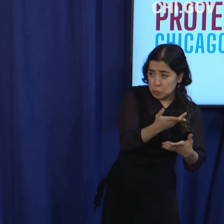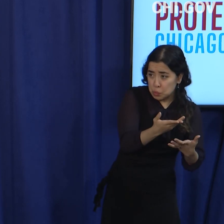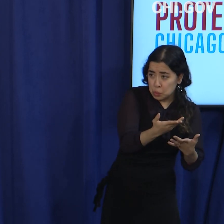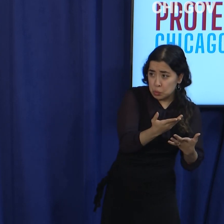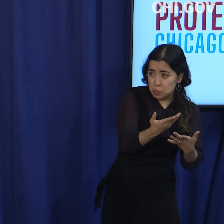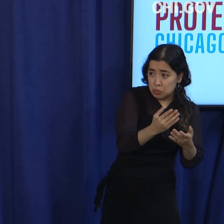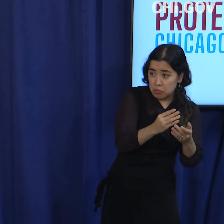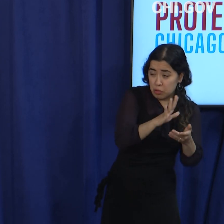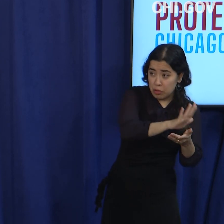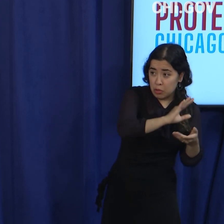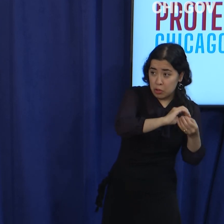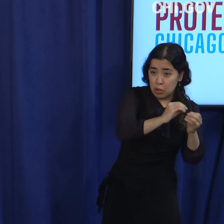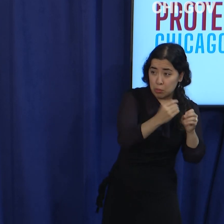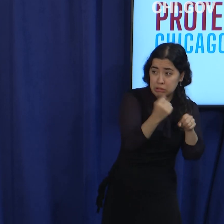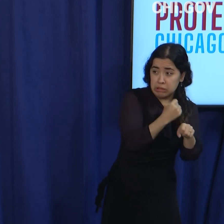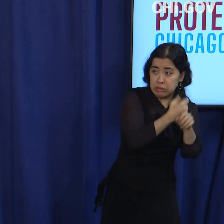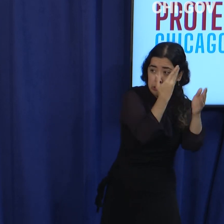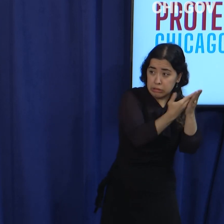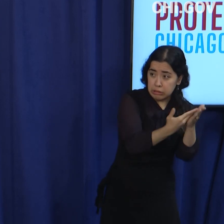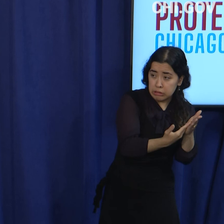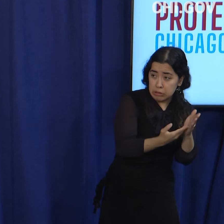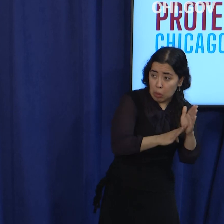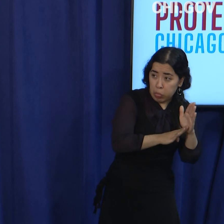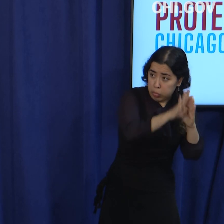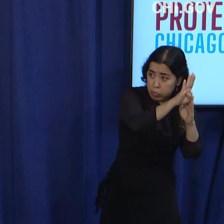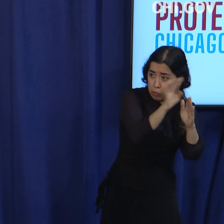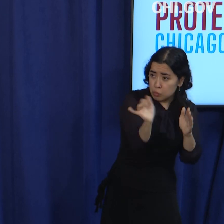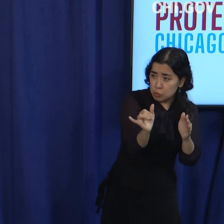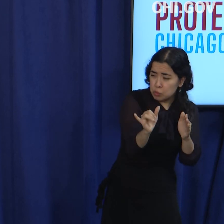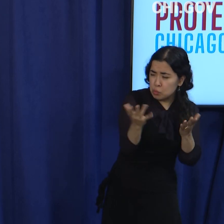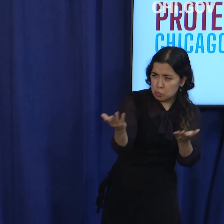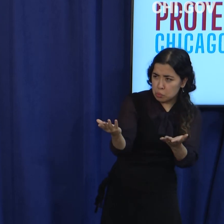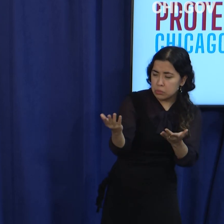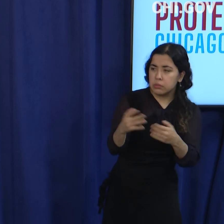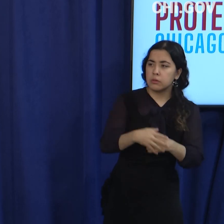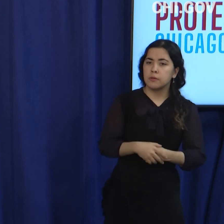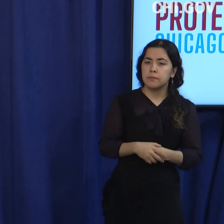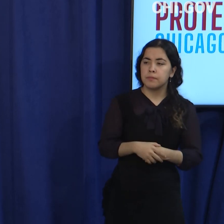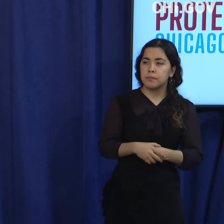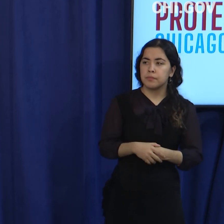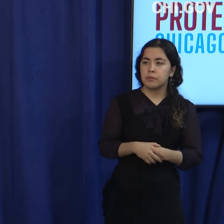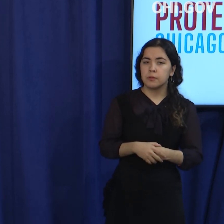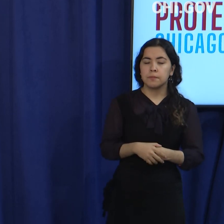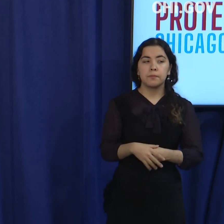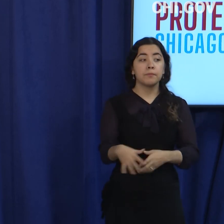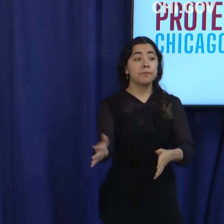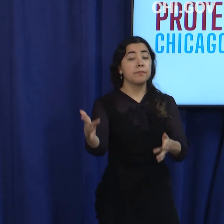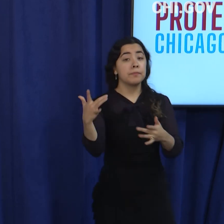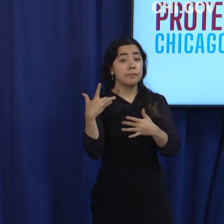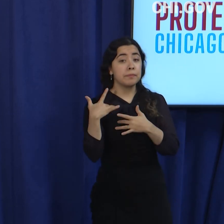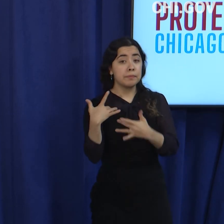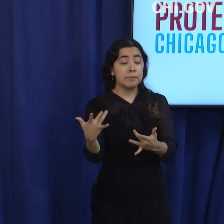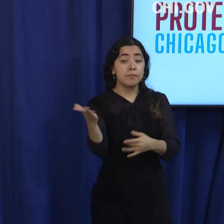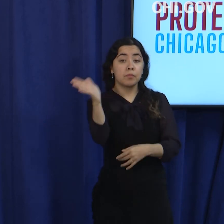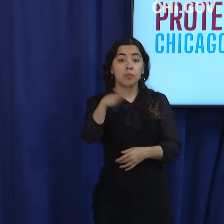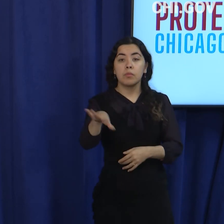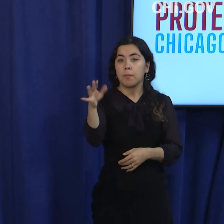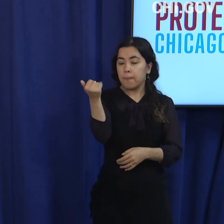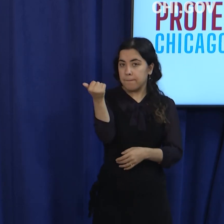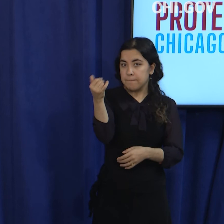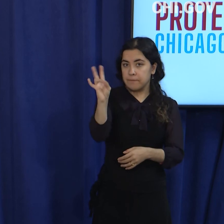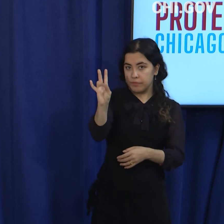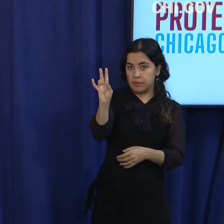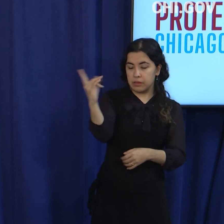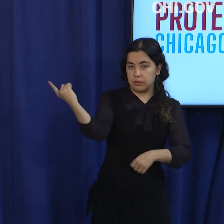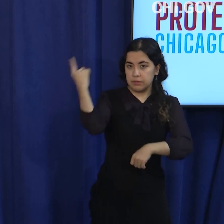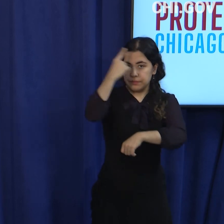Yeah. So typically we see about 17 days between when